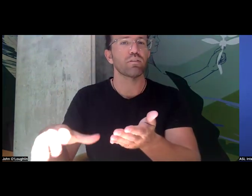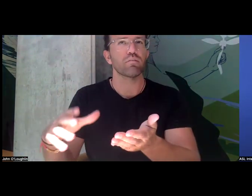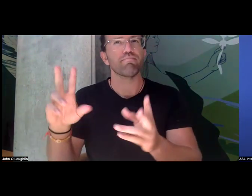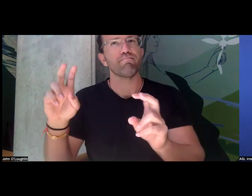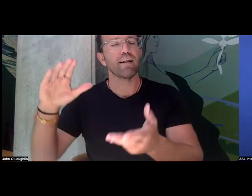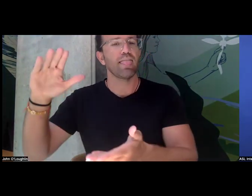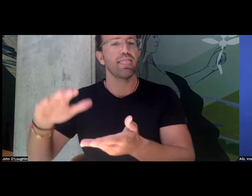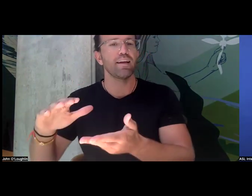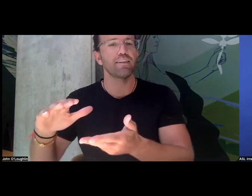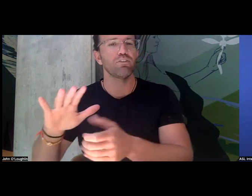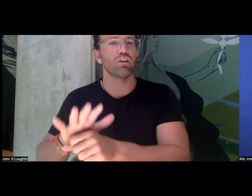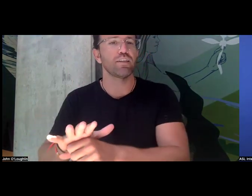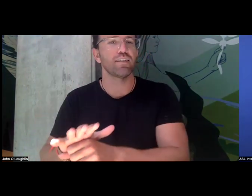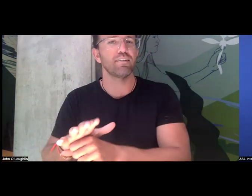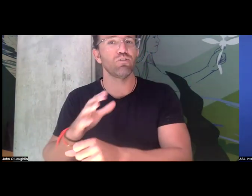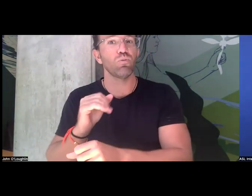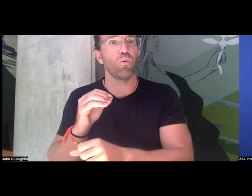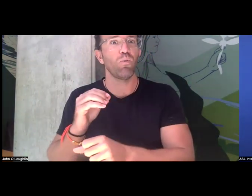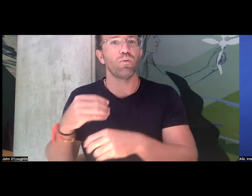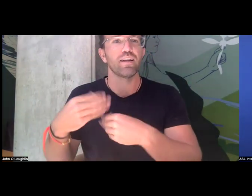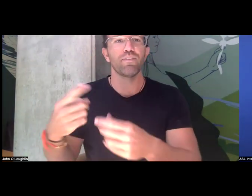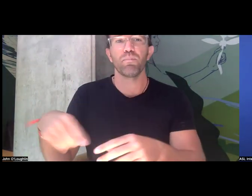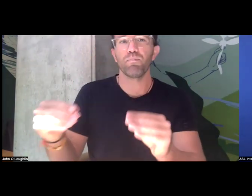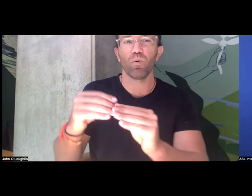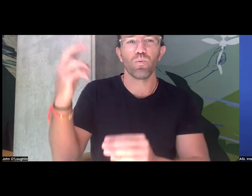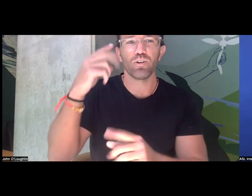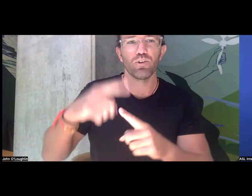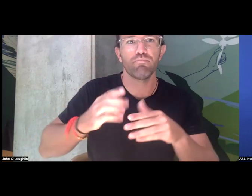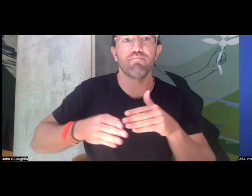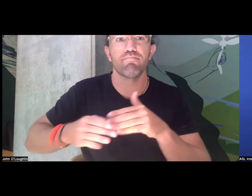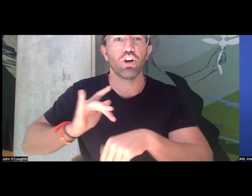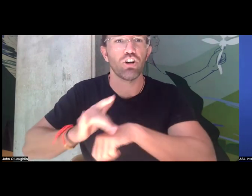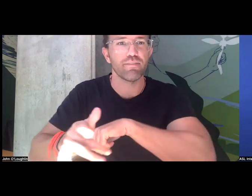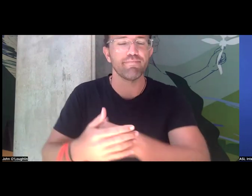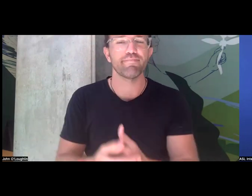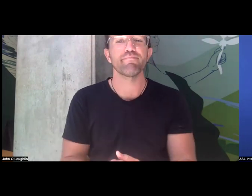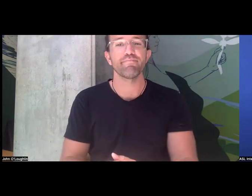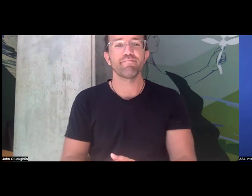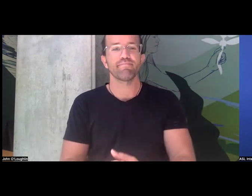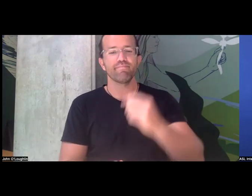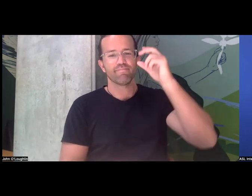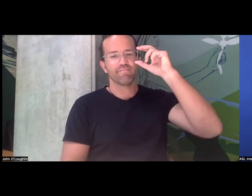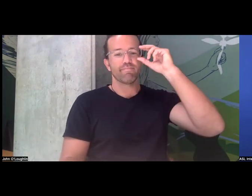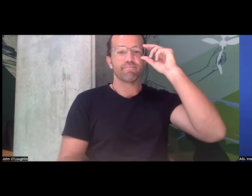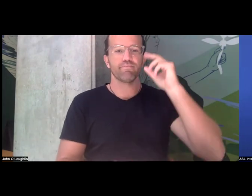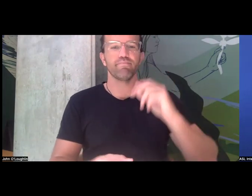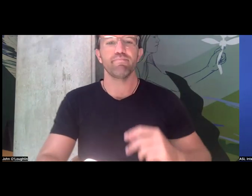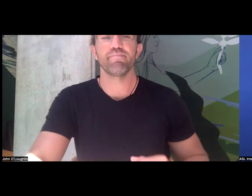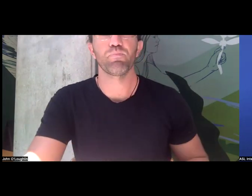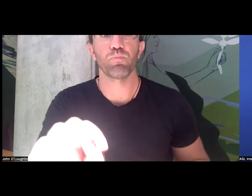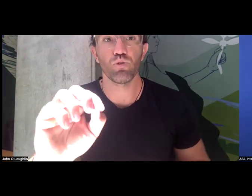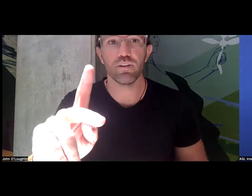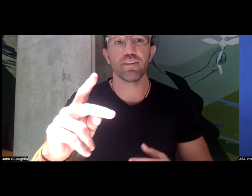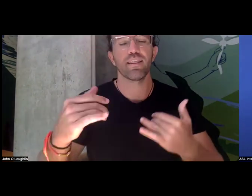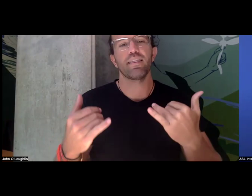And I do admit it's worked for many students. It's less stressful, so it just gives them more reason to complete their work early on in the